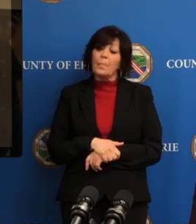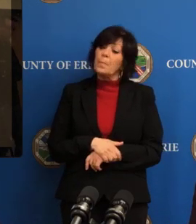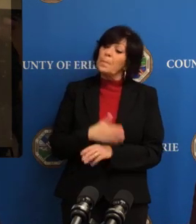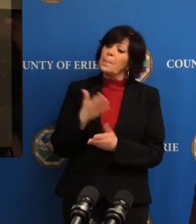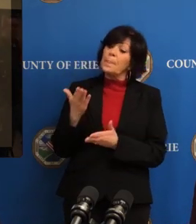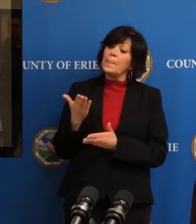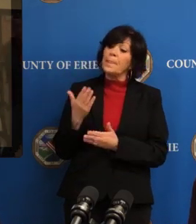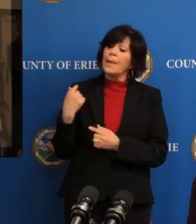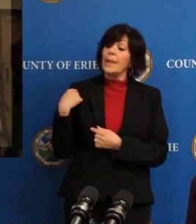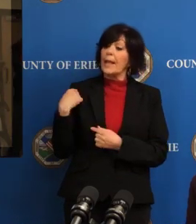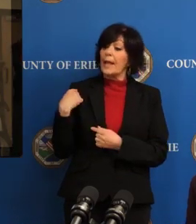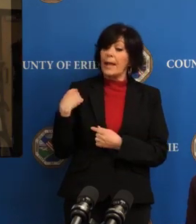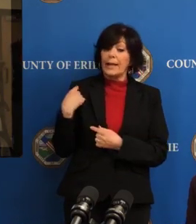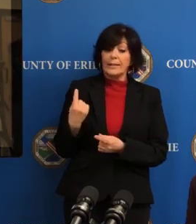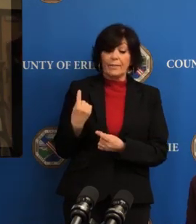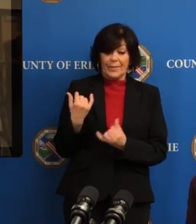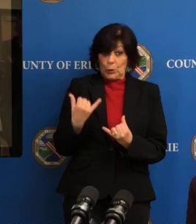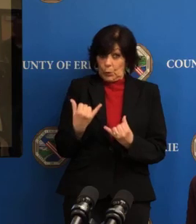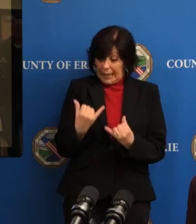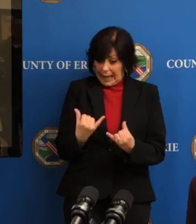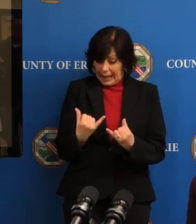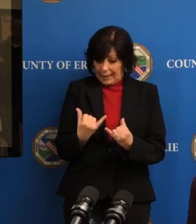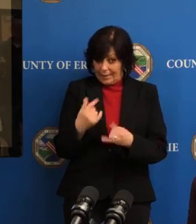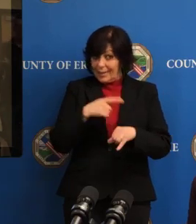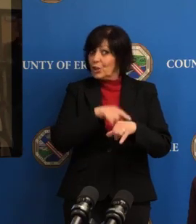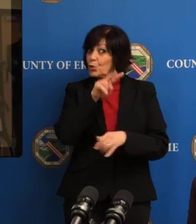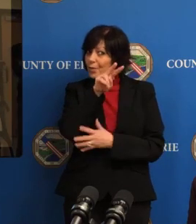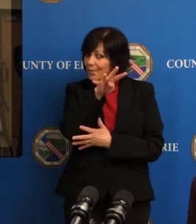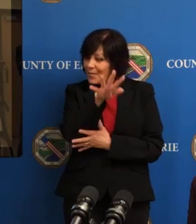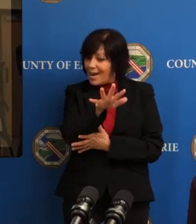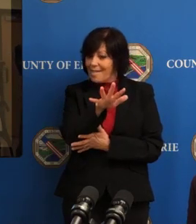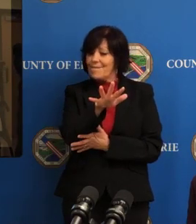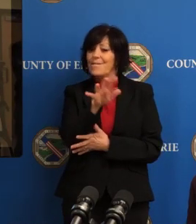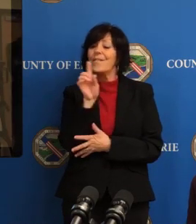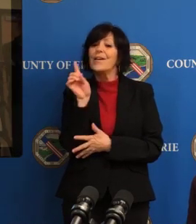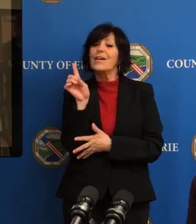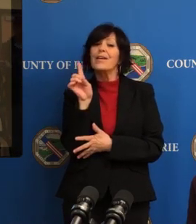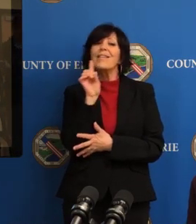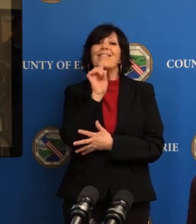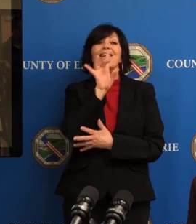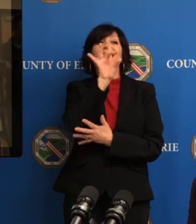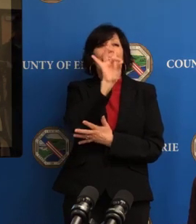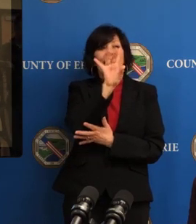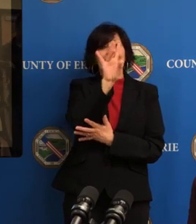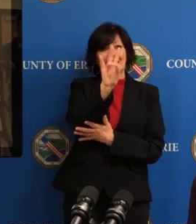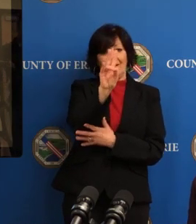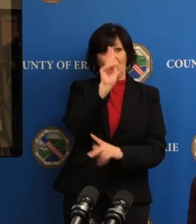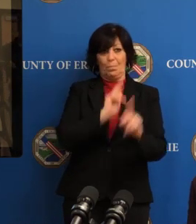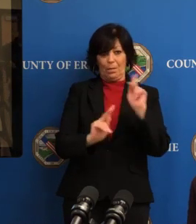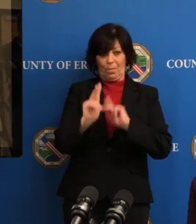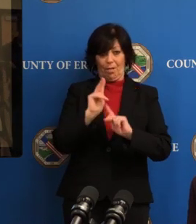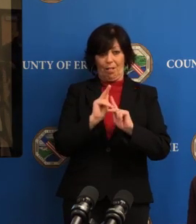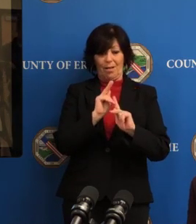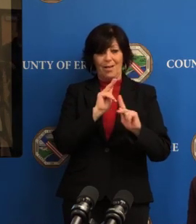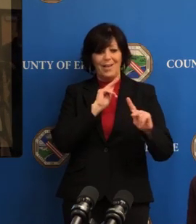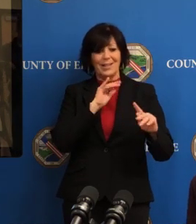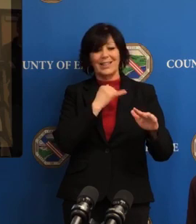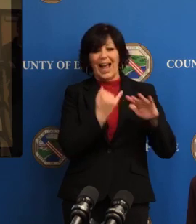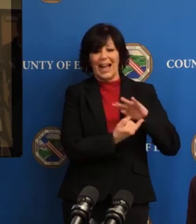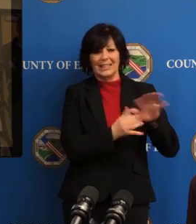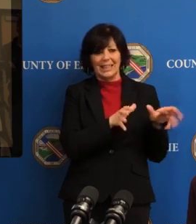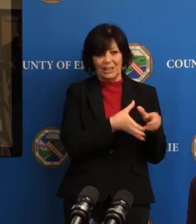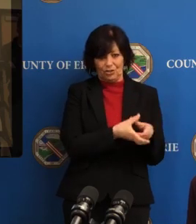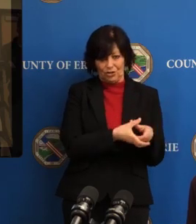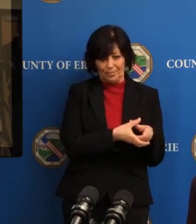So as of today at 2:45 p.m., there were 87 people in isolation. There